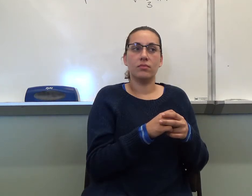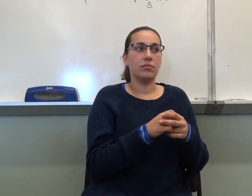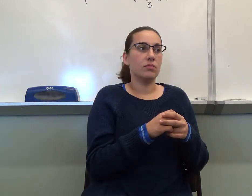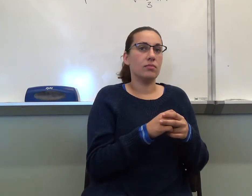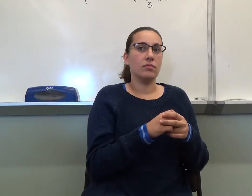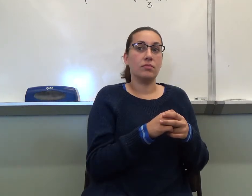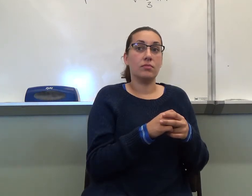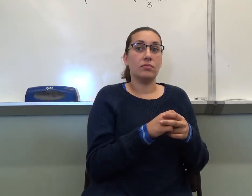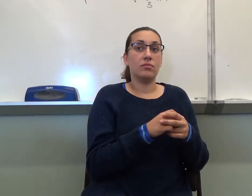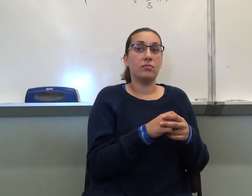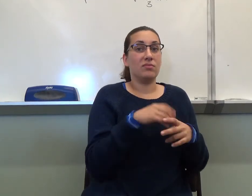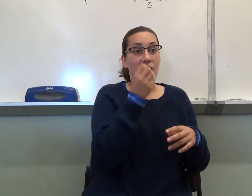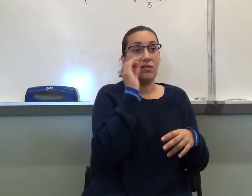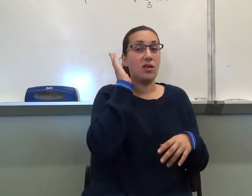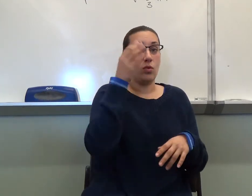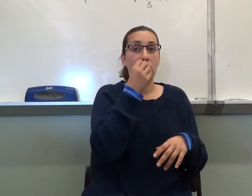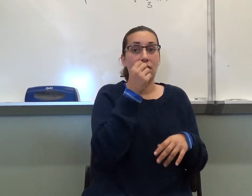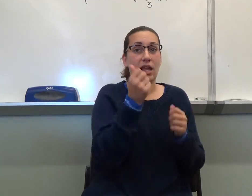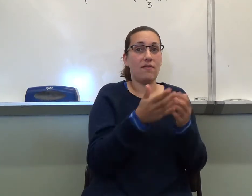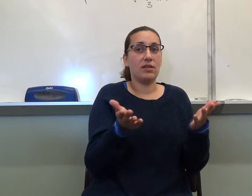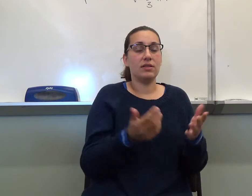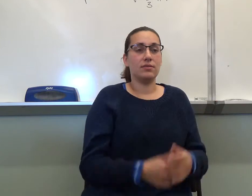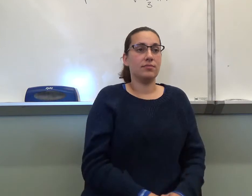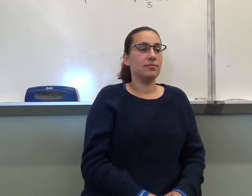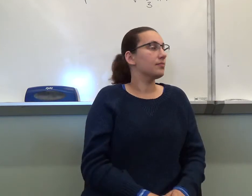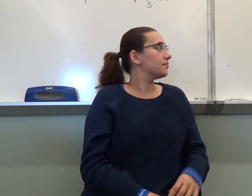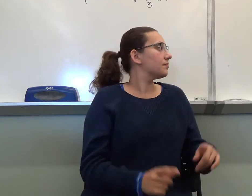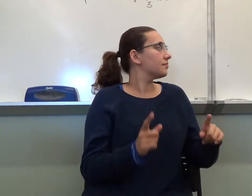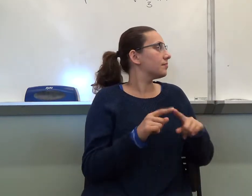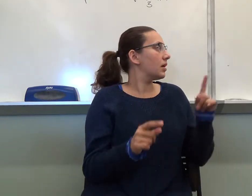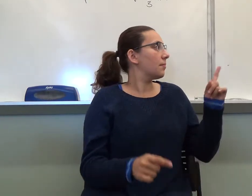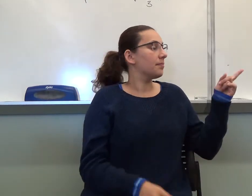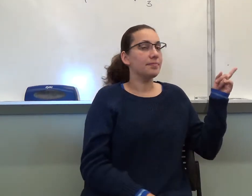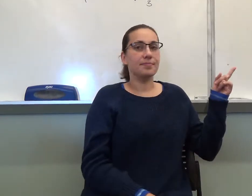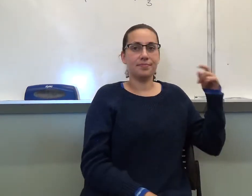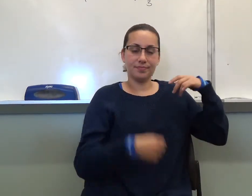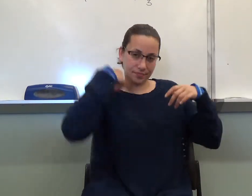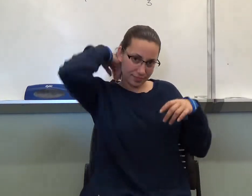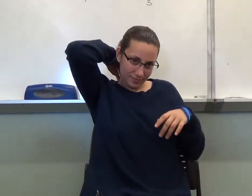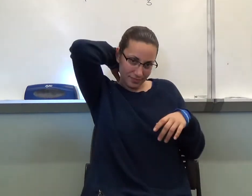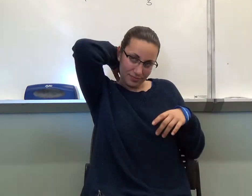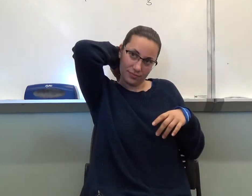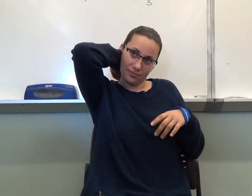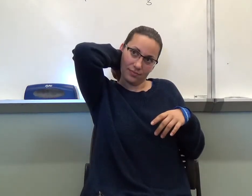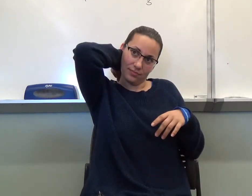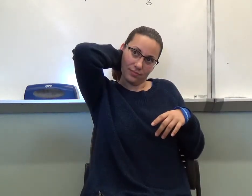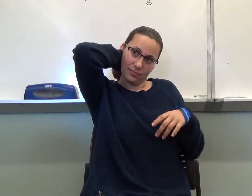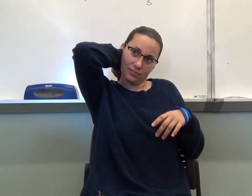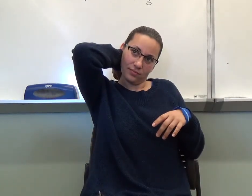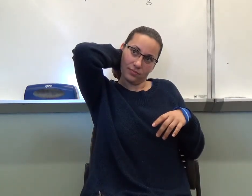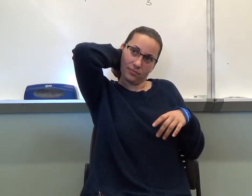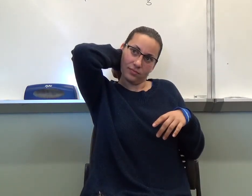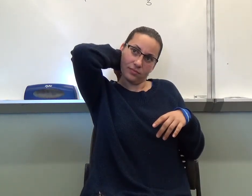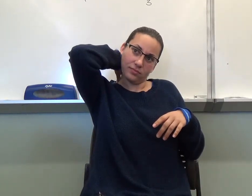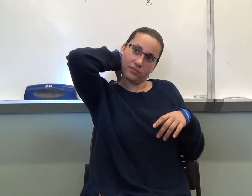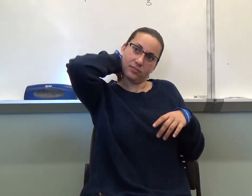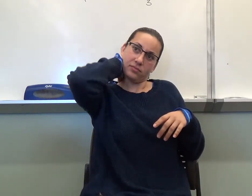is always 20. Now this is their decision, and it's a decision you would make if you were creating a table on a bar graph.